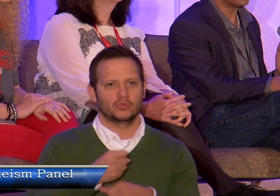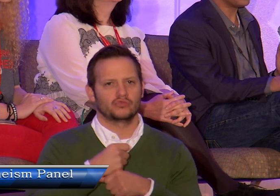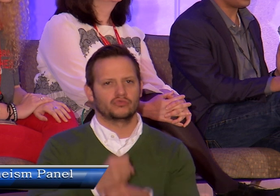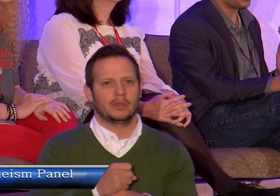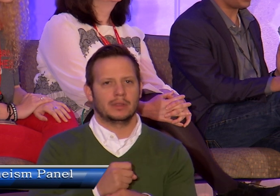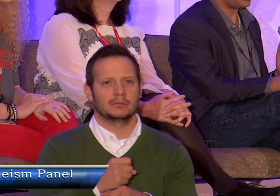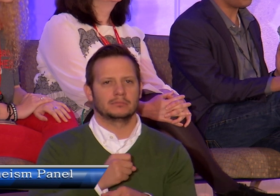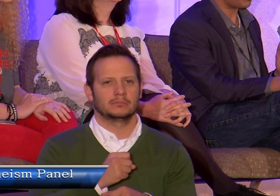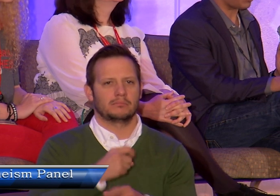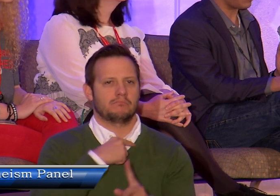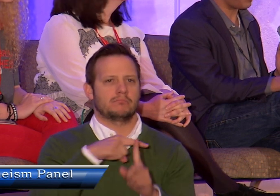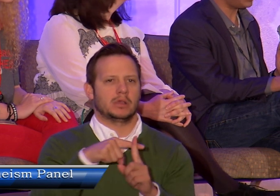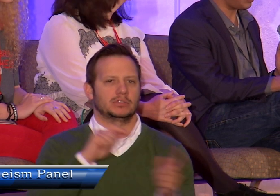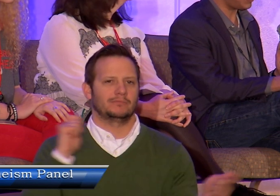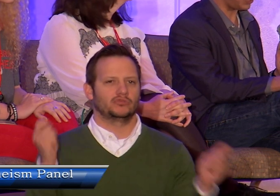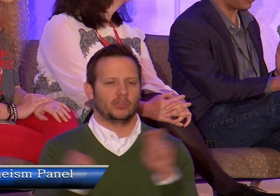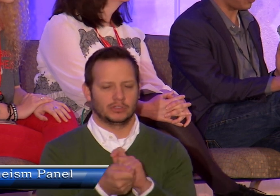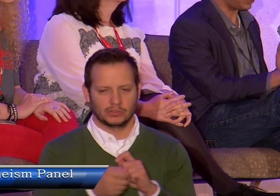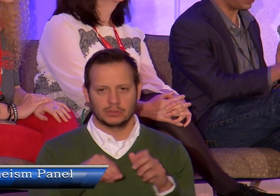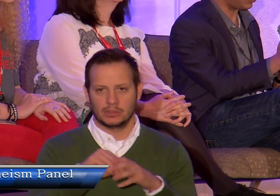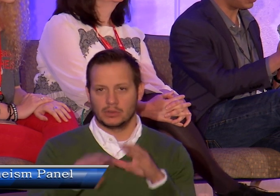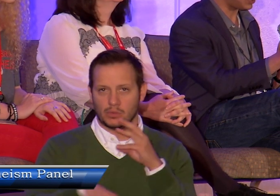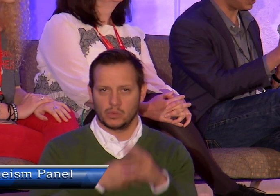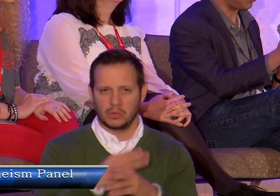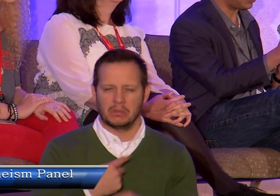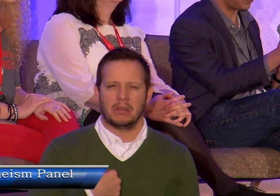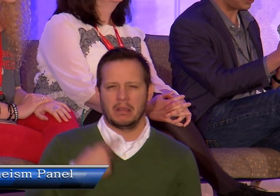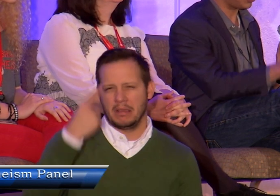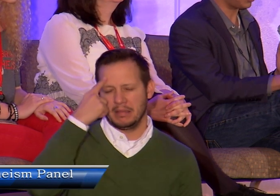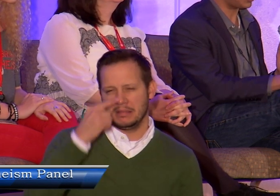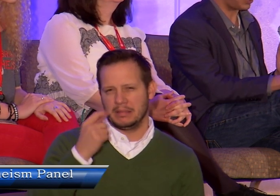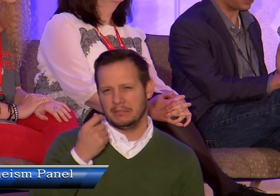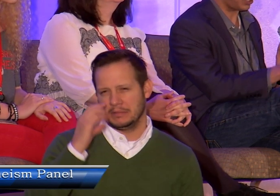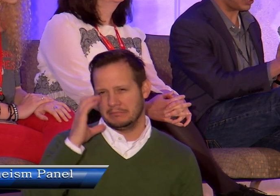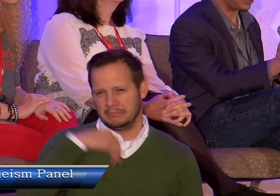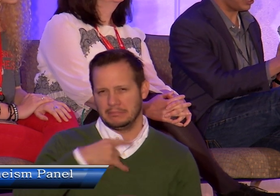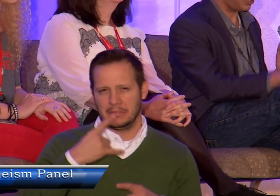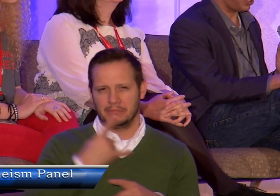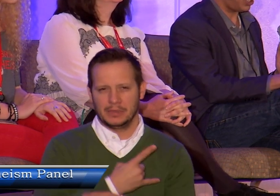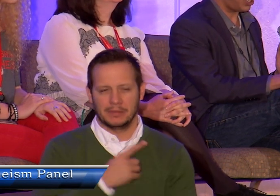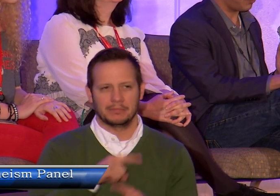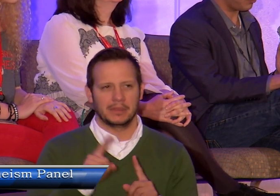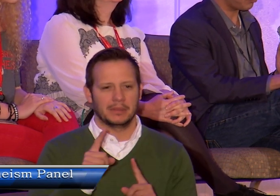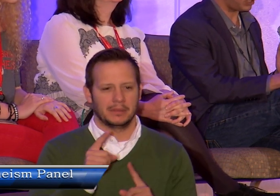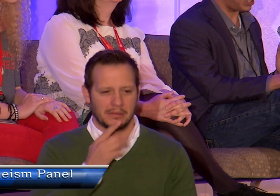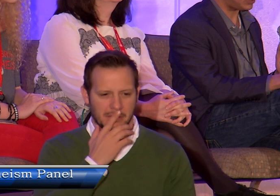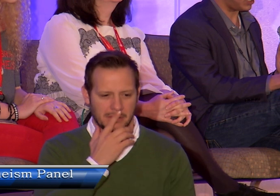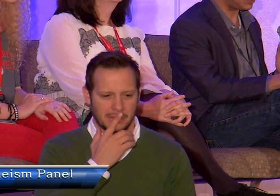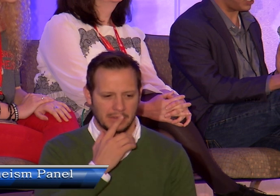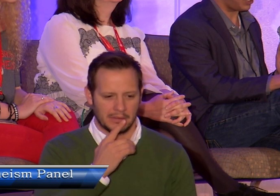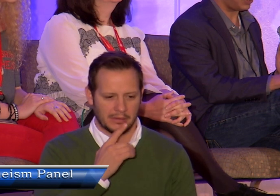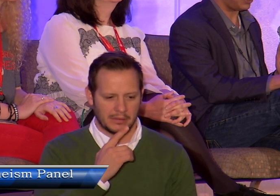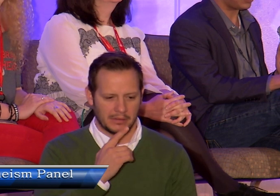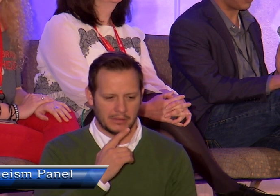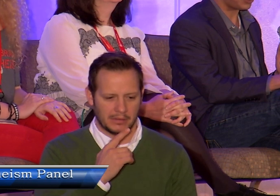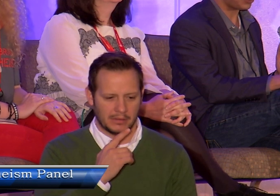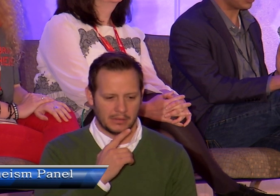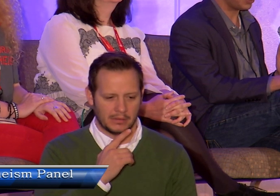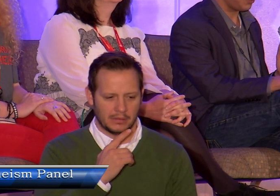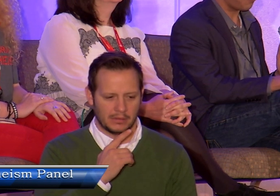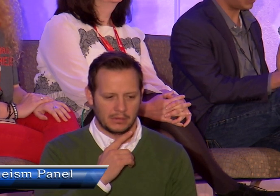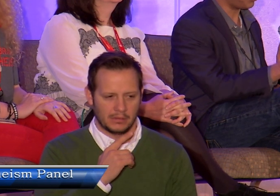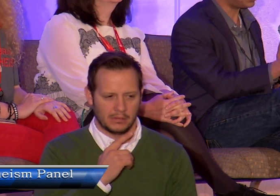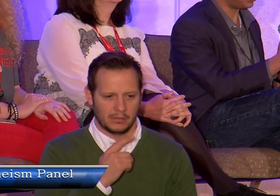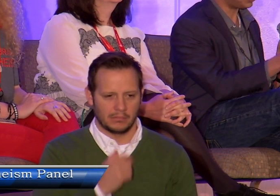in the world. I find it a bit ironic, considering that most of the socialists are against United States